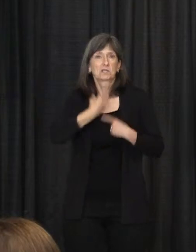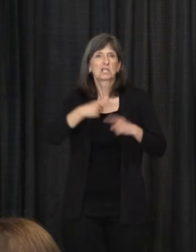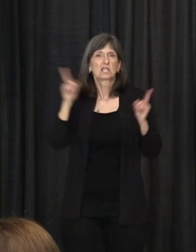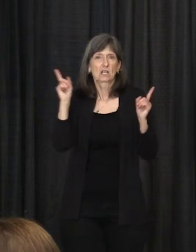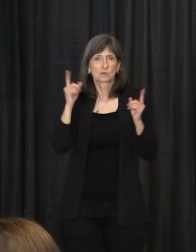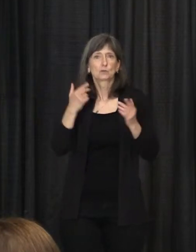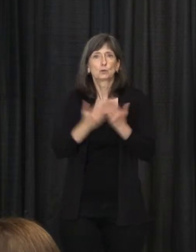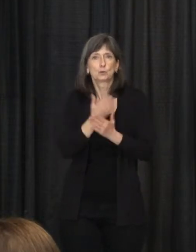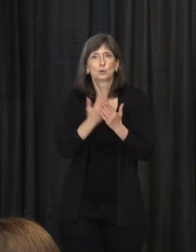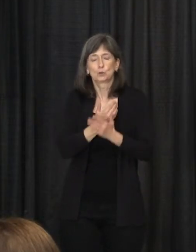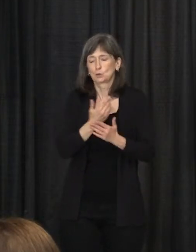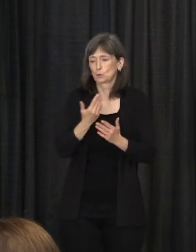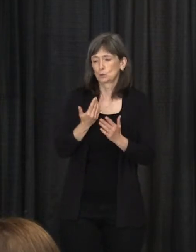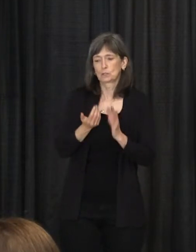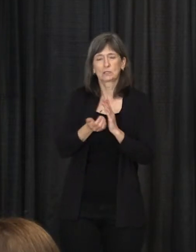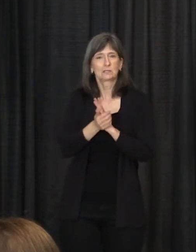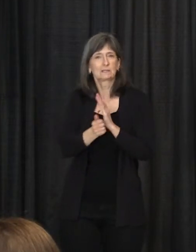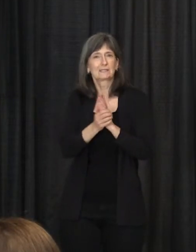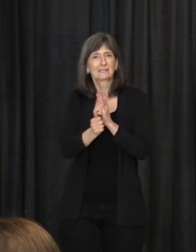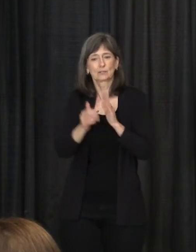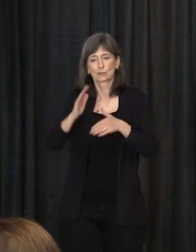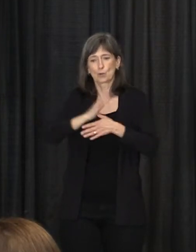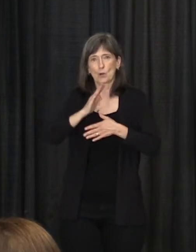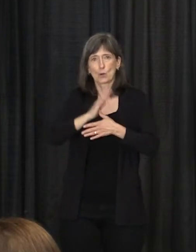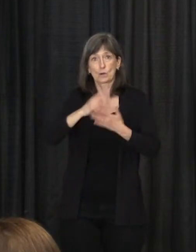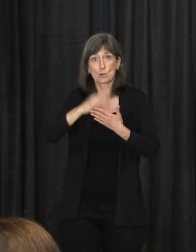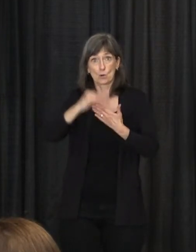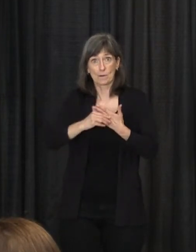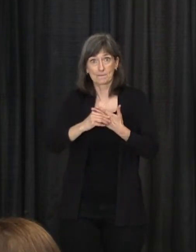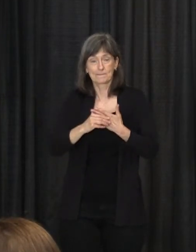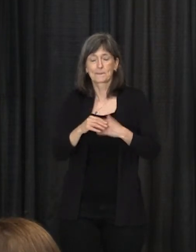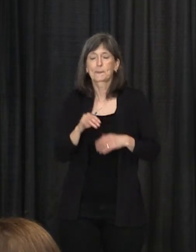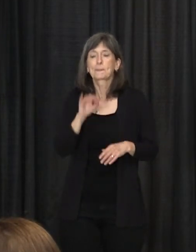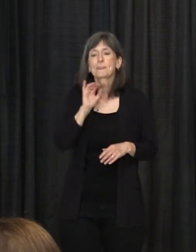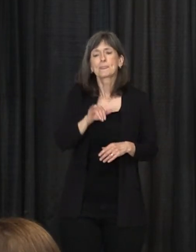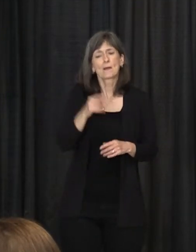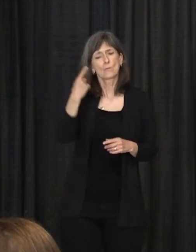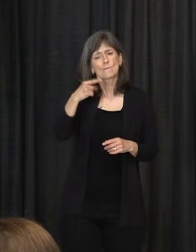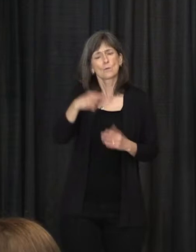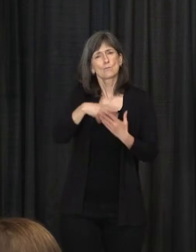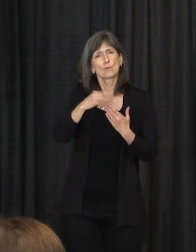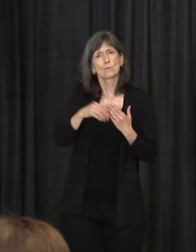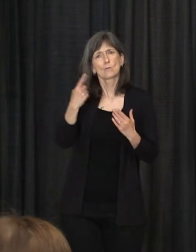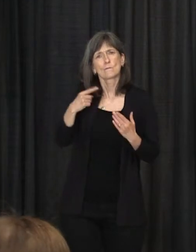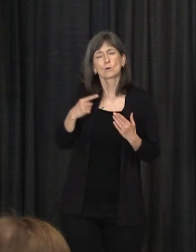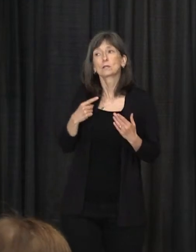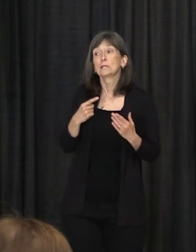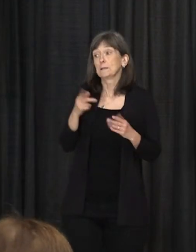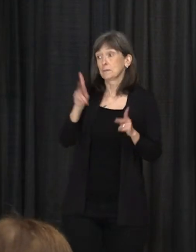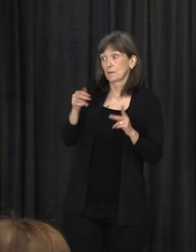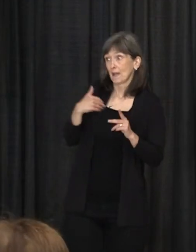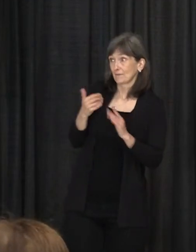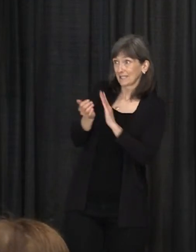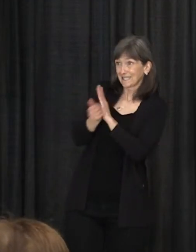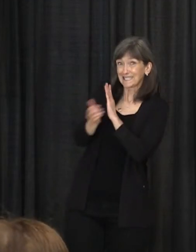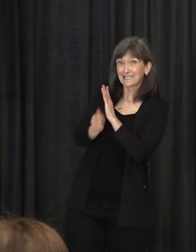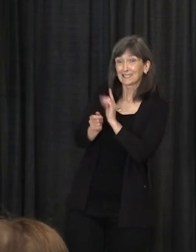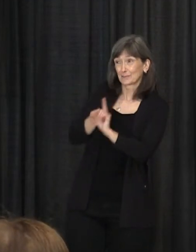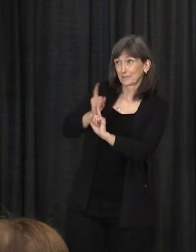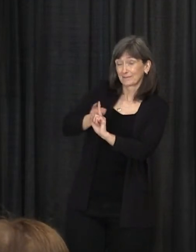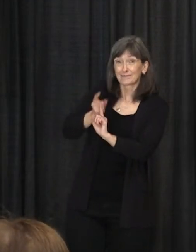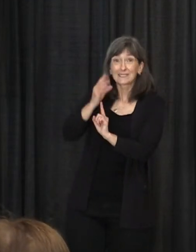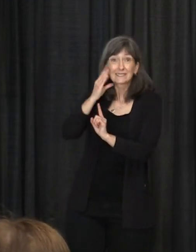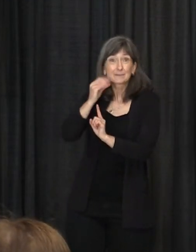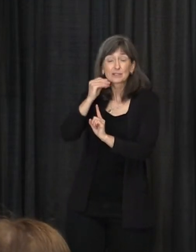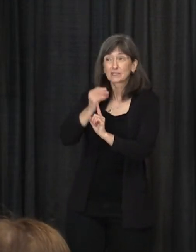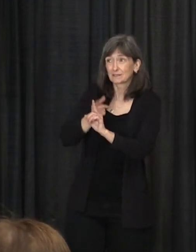ago called Priority Skills. It was a pathway to bring talented individuals, those with specific experience that was